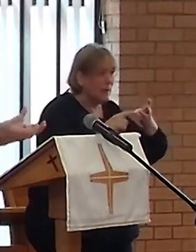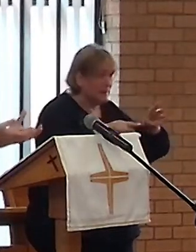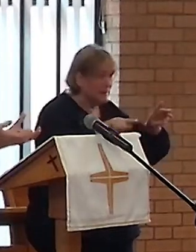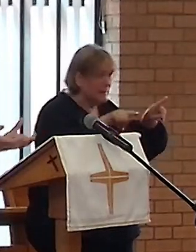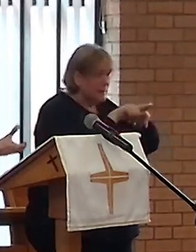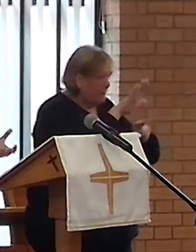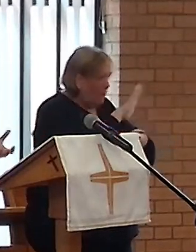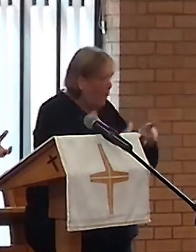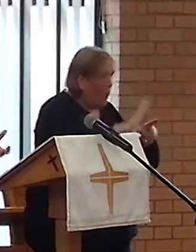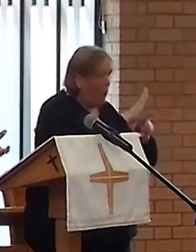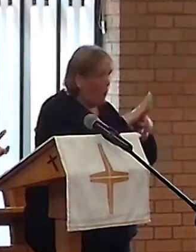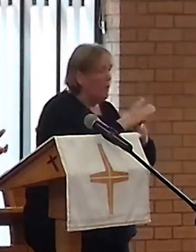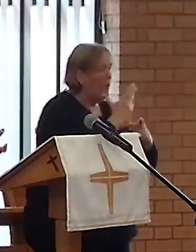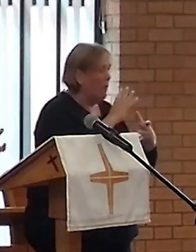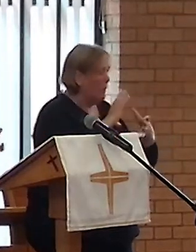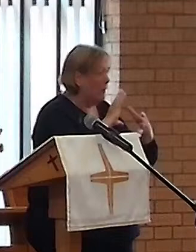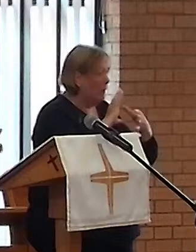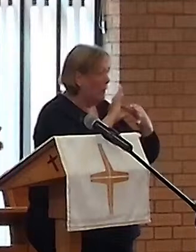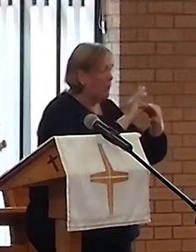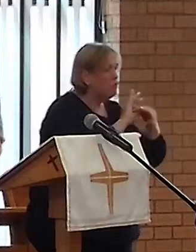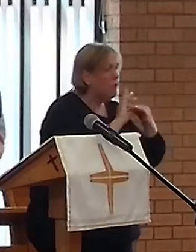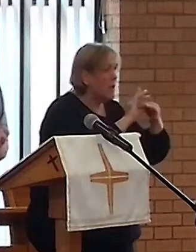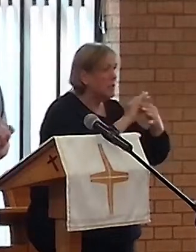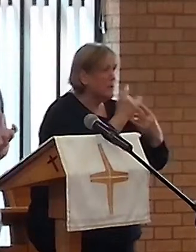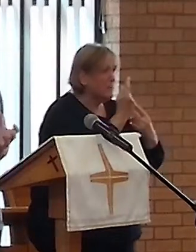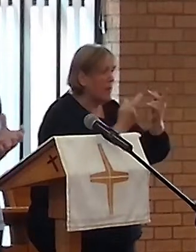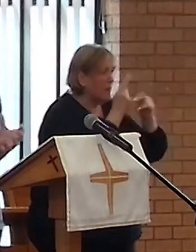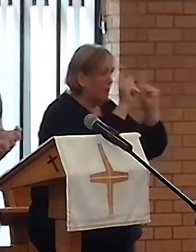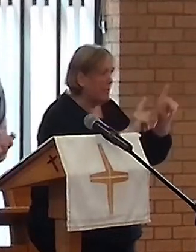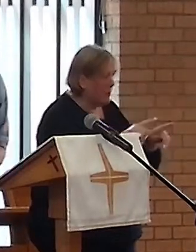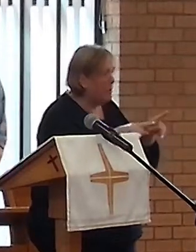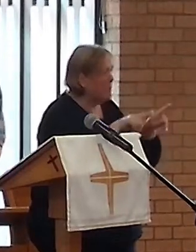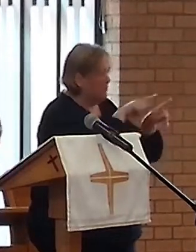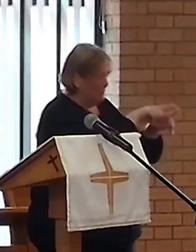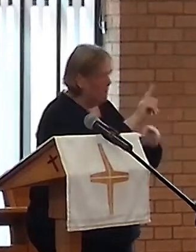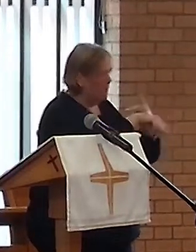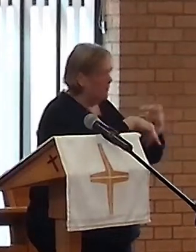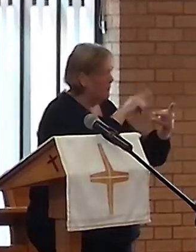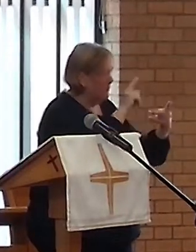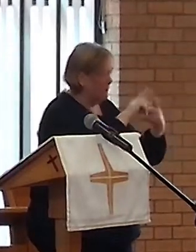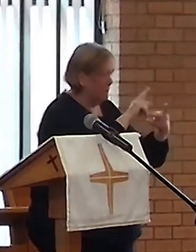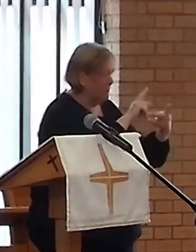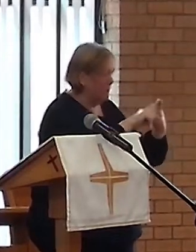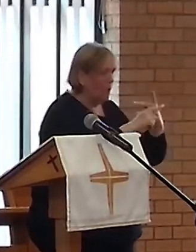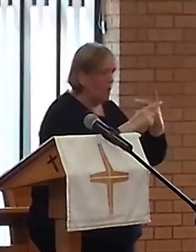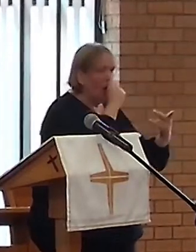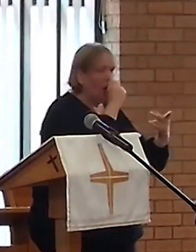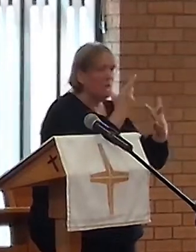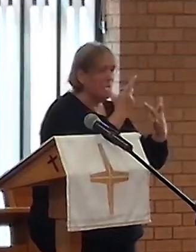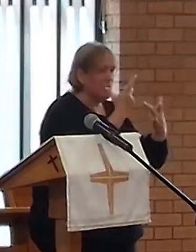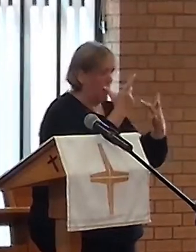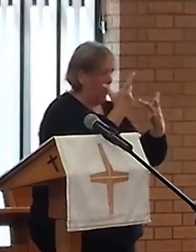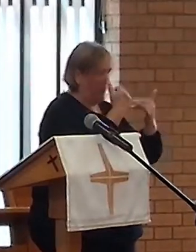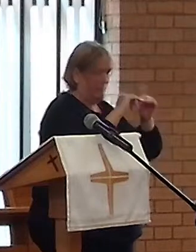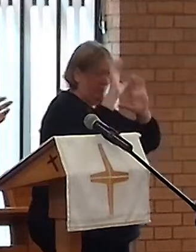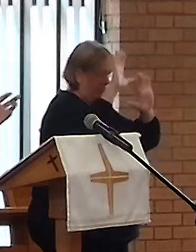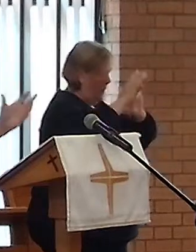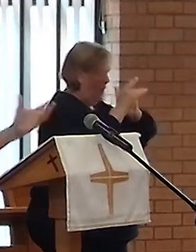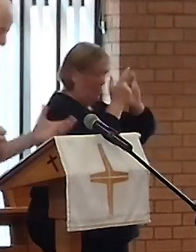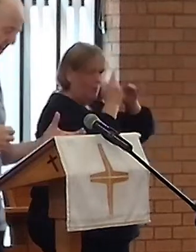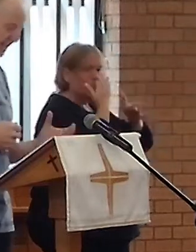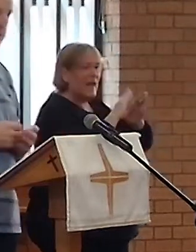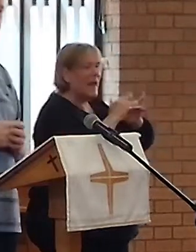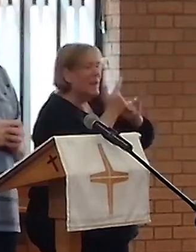people. We can't practice our holiness in just a mystical relation to God. It doesn't exist